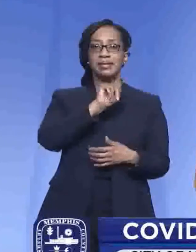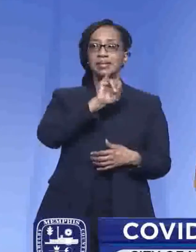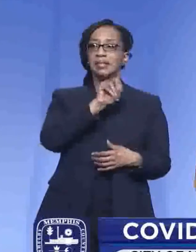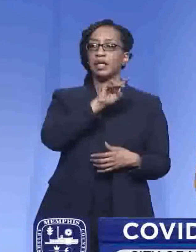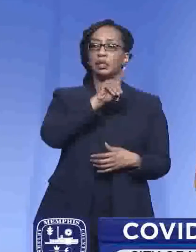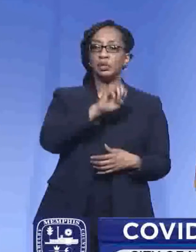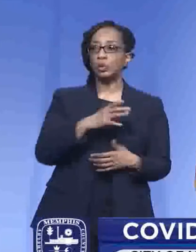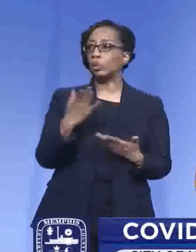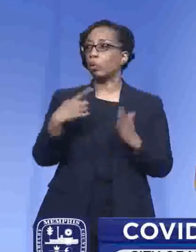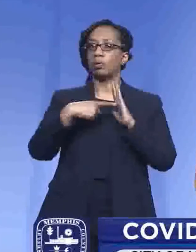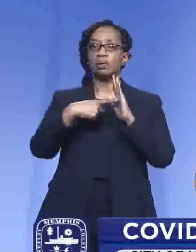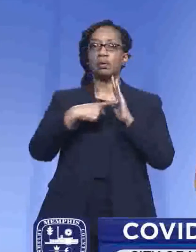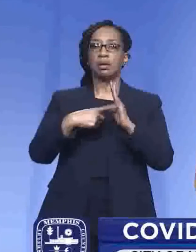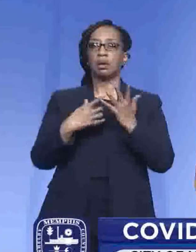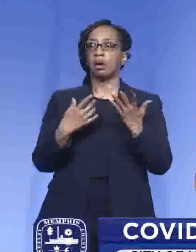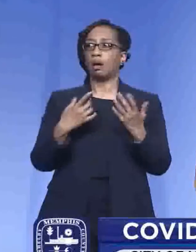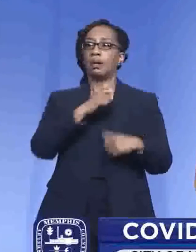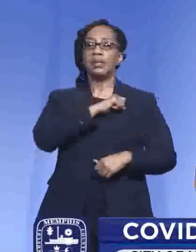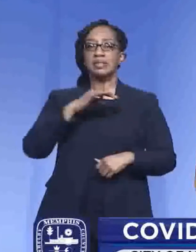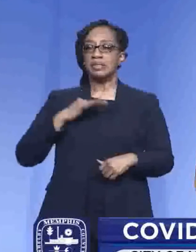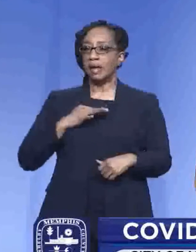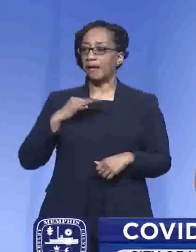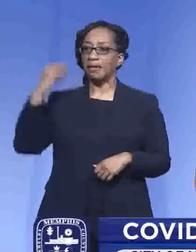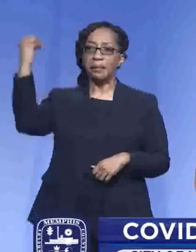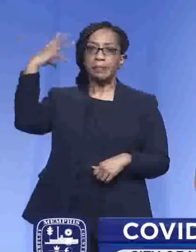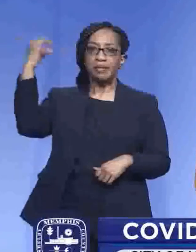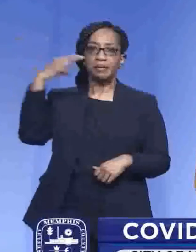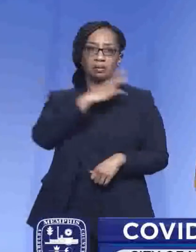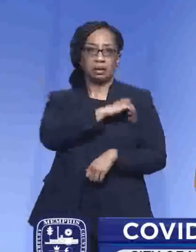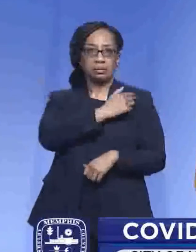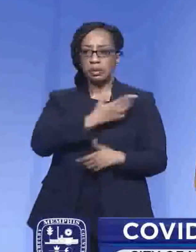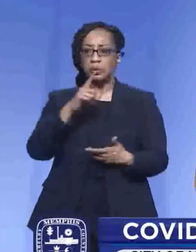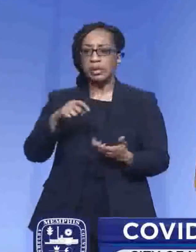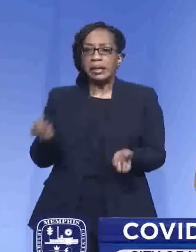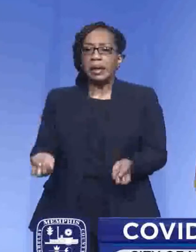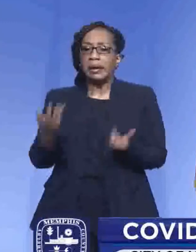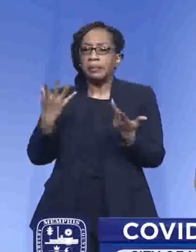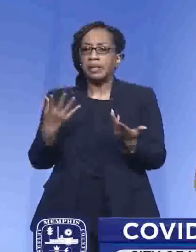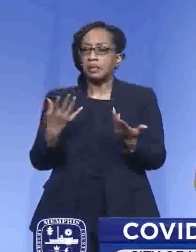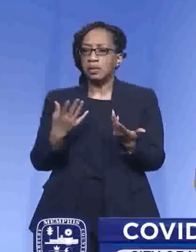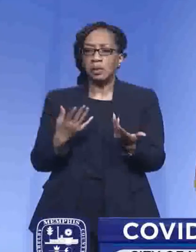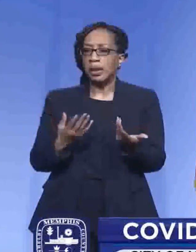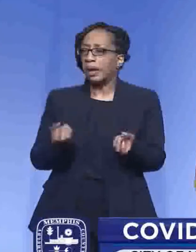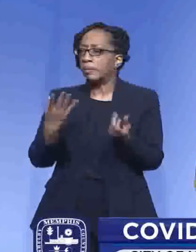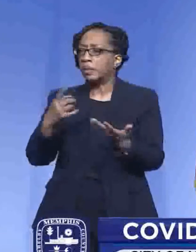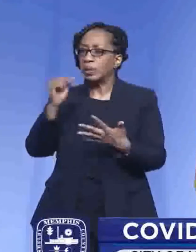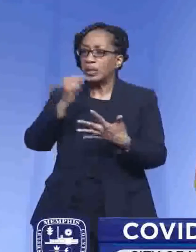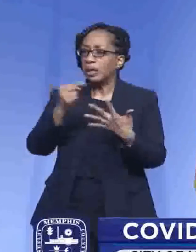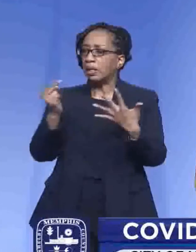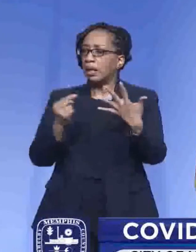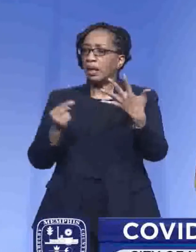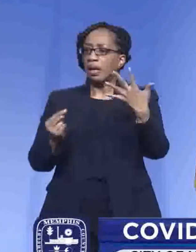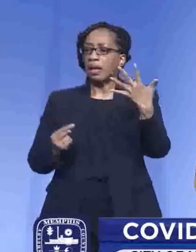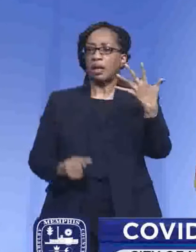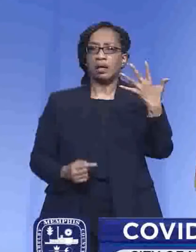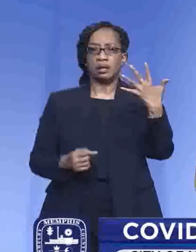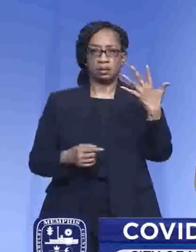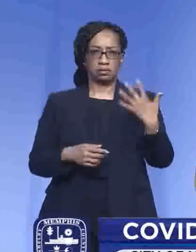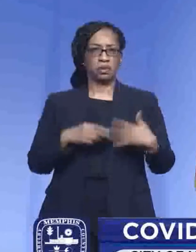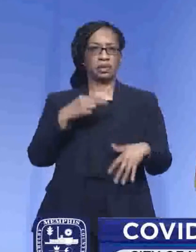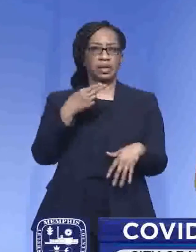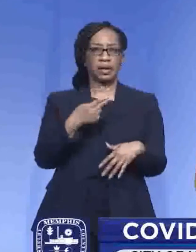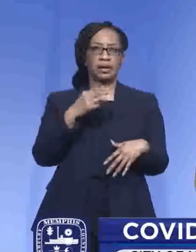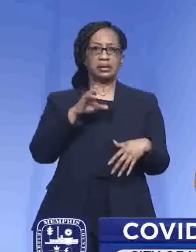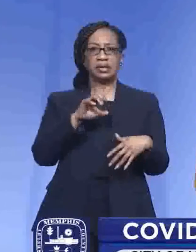need to complete the vaccination of the staff at Methodist? And then for the other partners, what do we need for the FQHCs, the